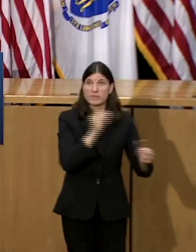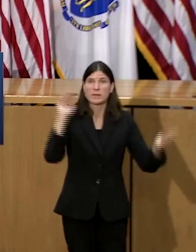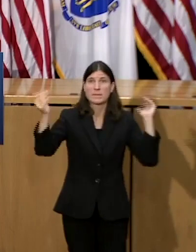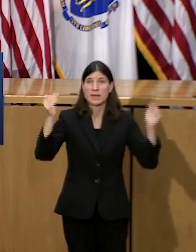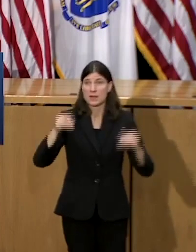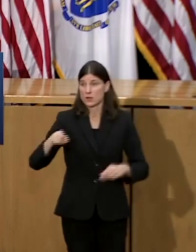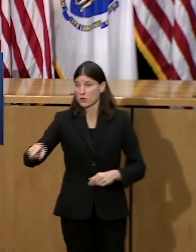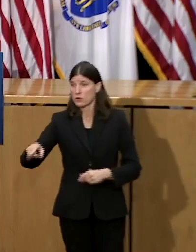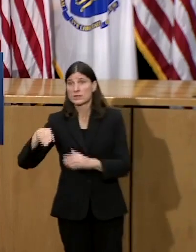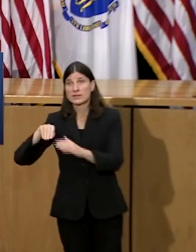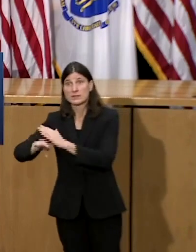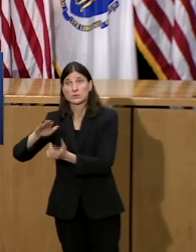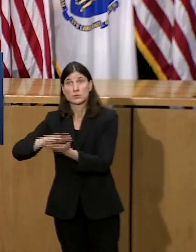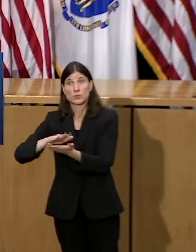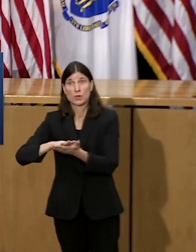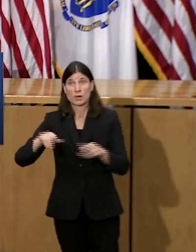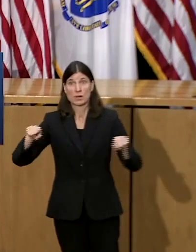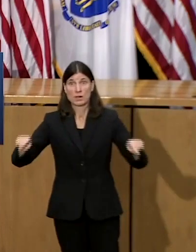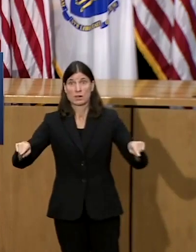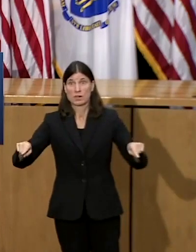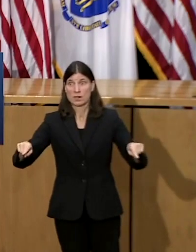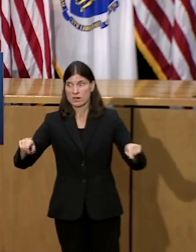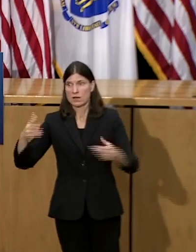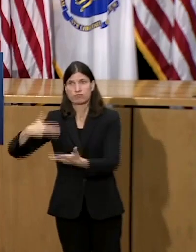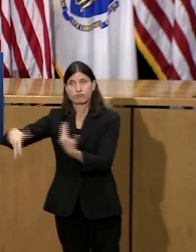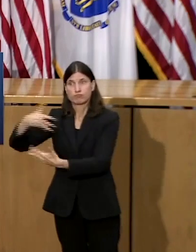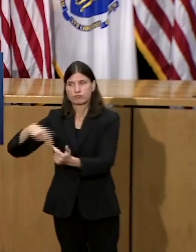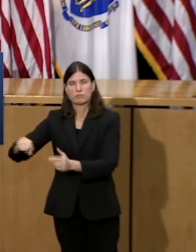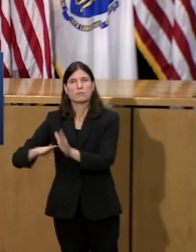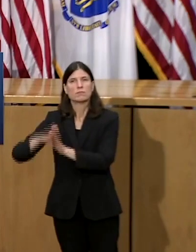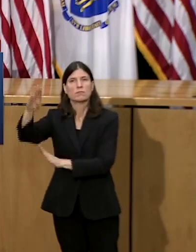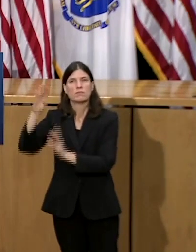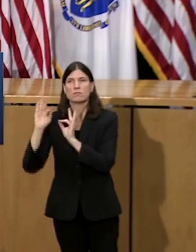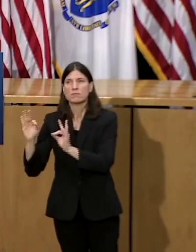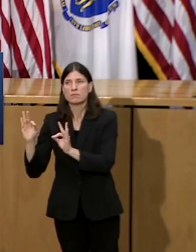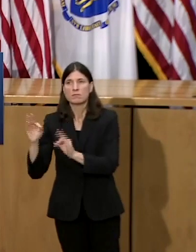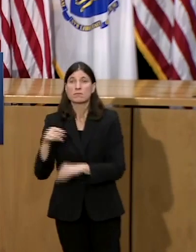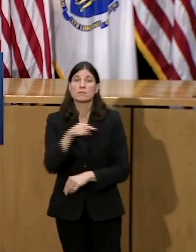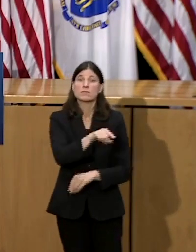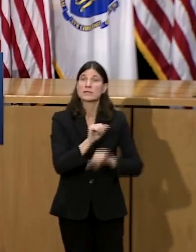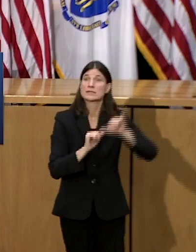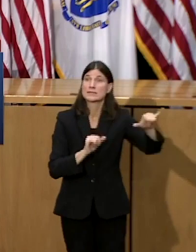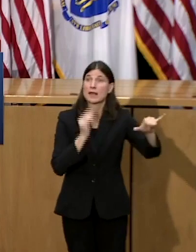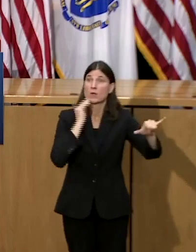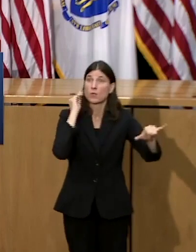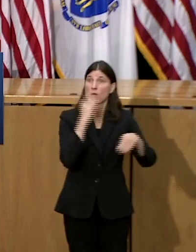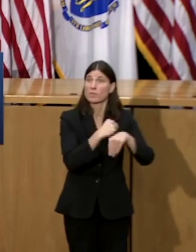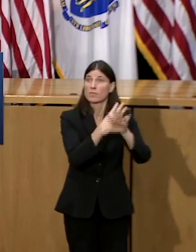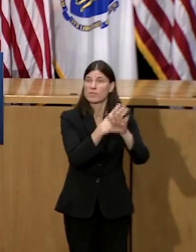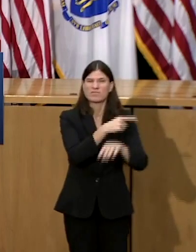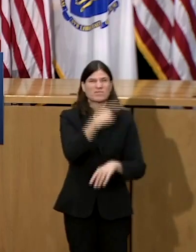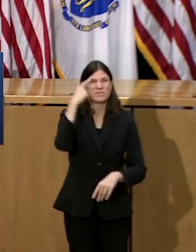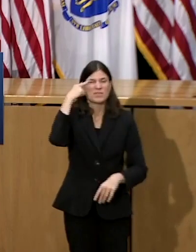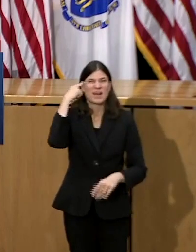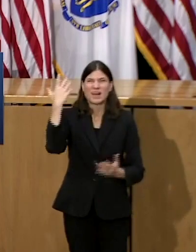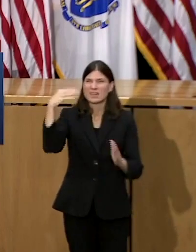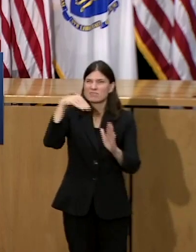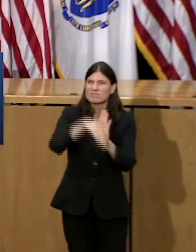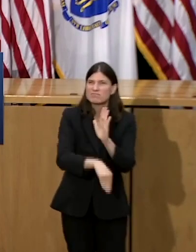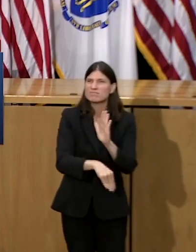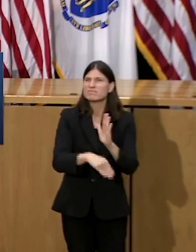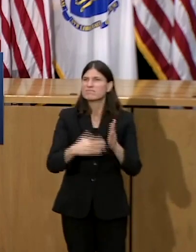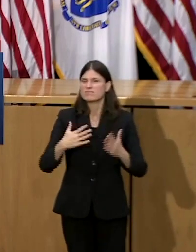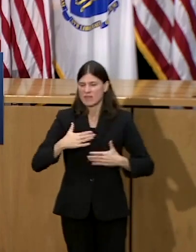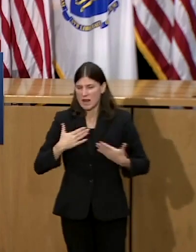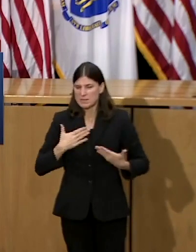school when there's a vaccine or treatments. But we all know that losing a week, a month, a